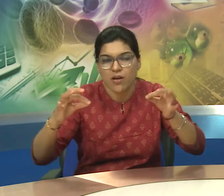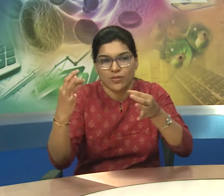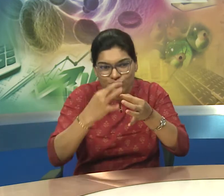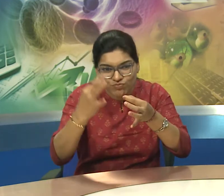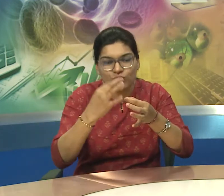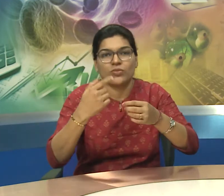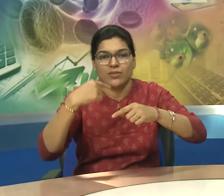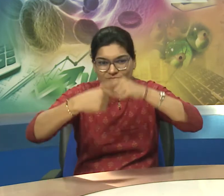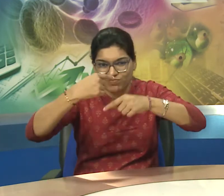cardboard,